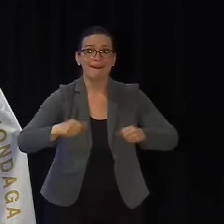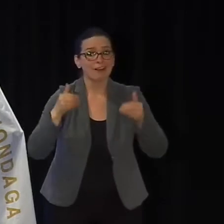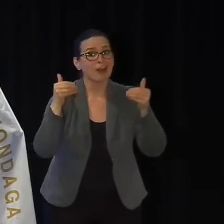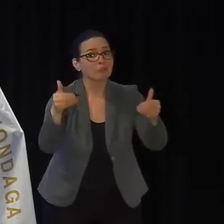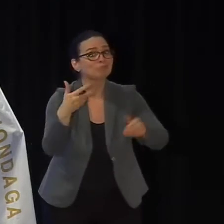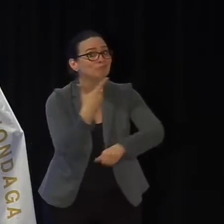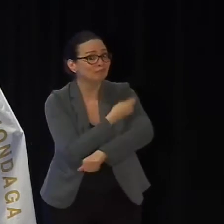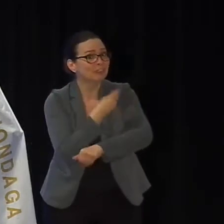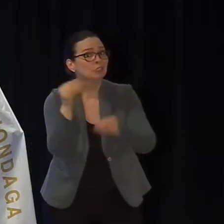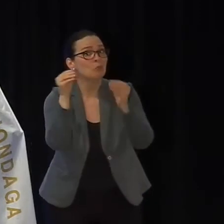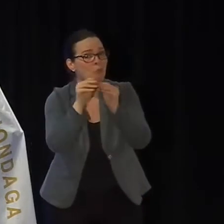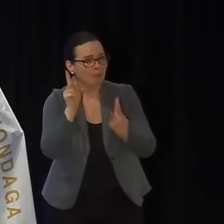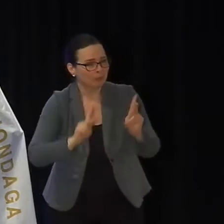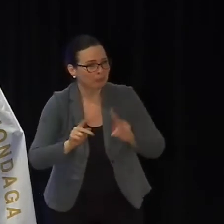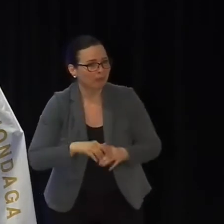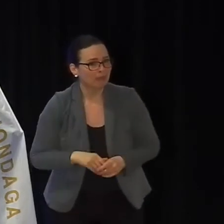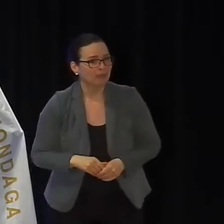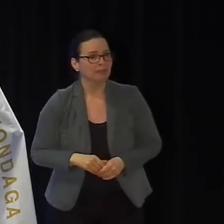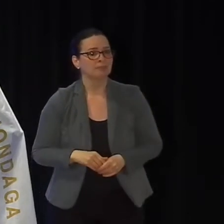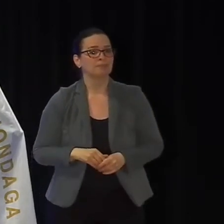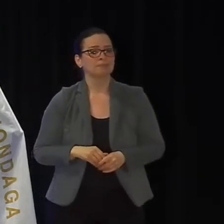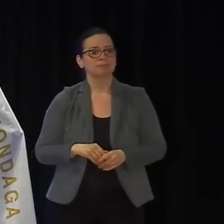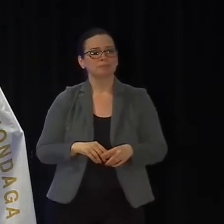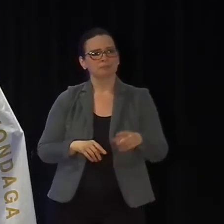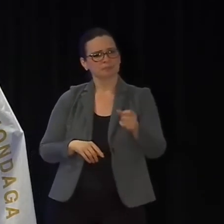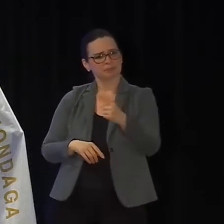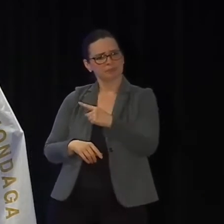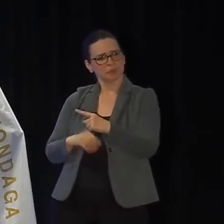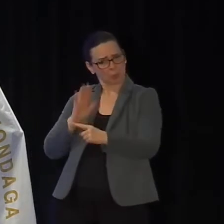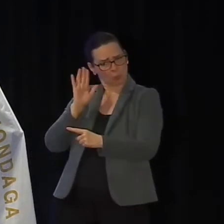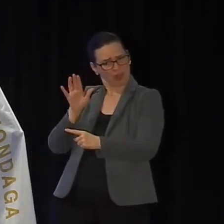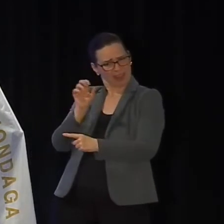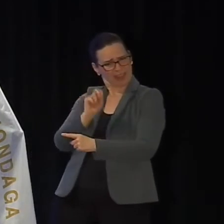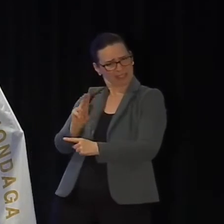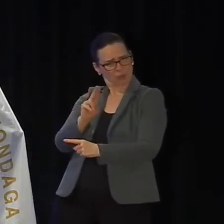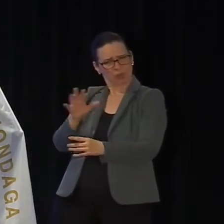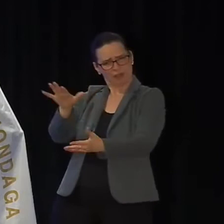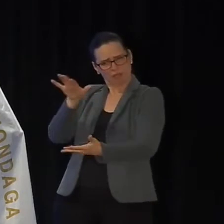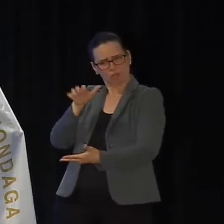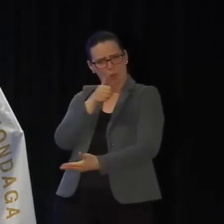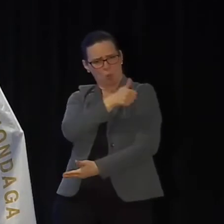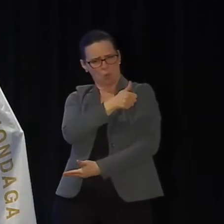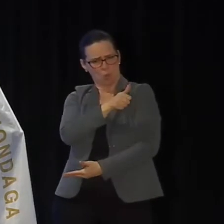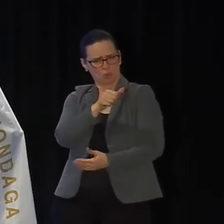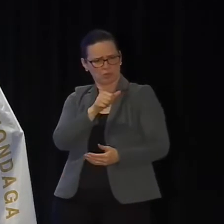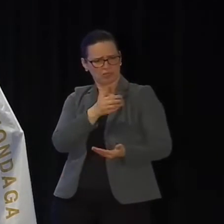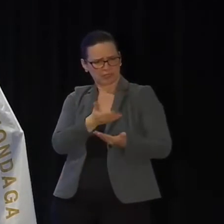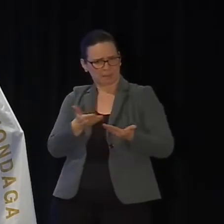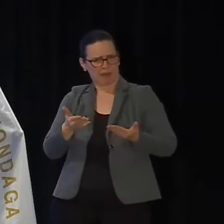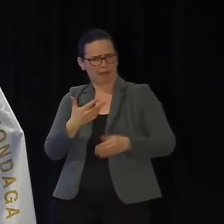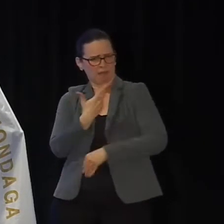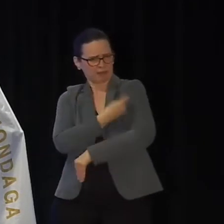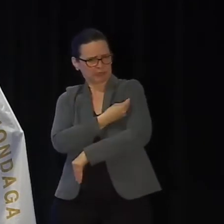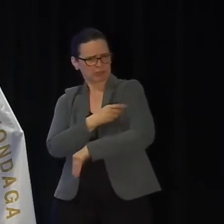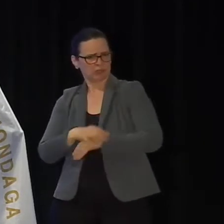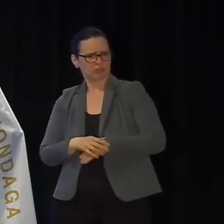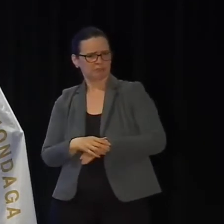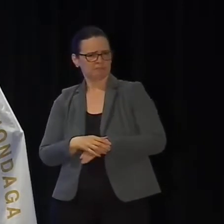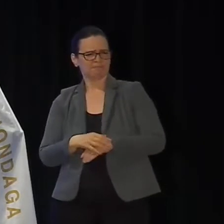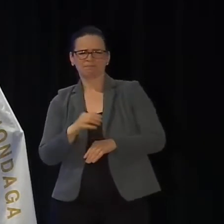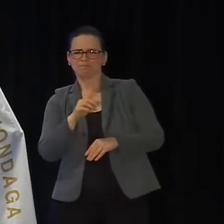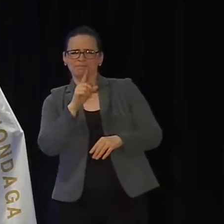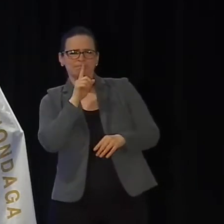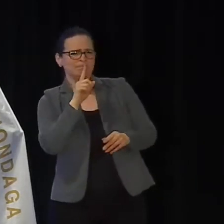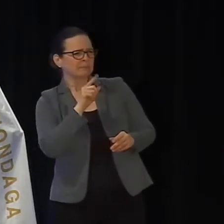its own? There's no guarantees, but they've been talking to the state. It would make perfect sense. They have nurses.